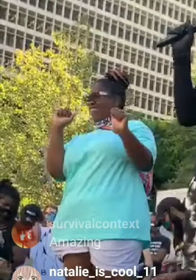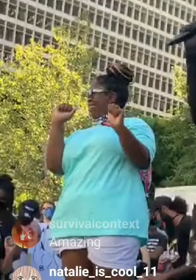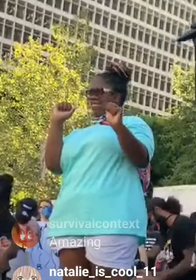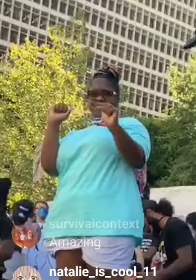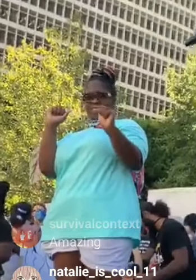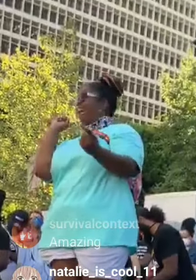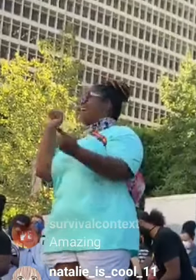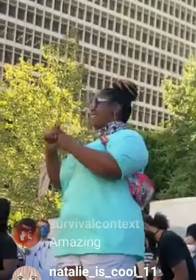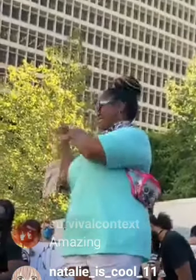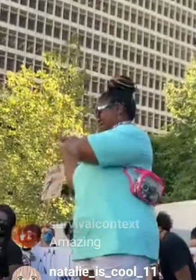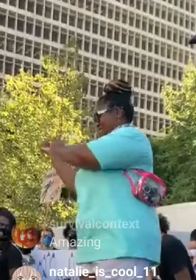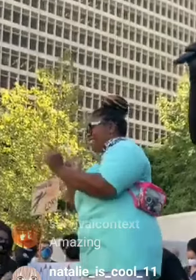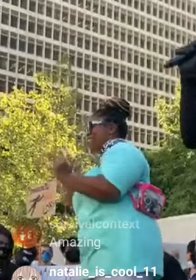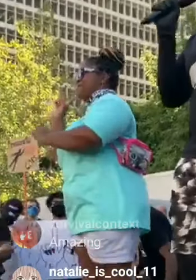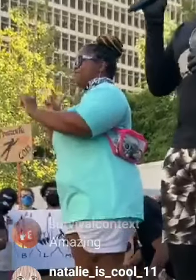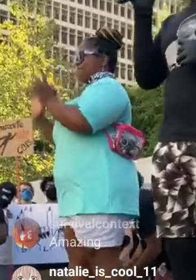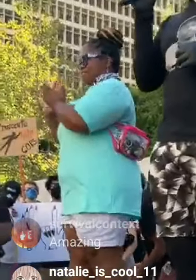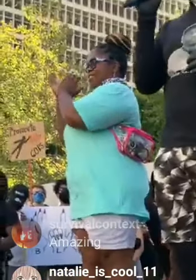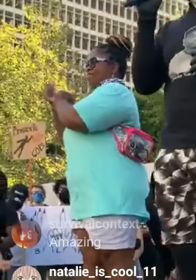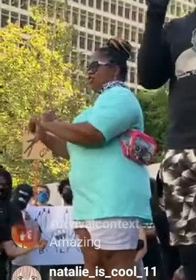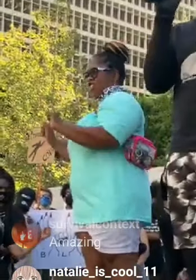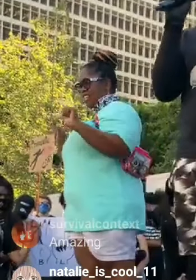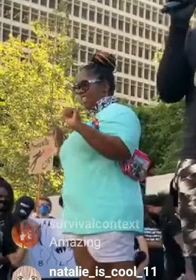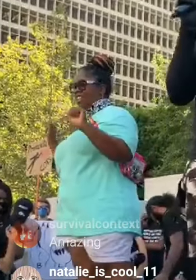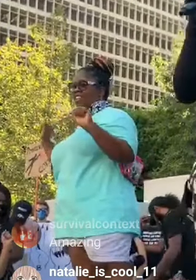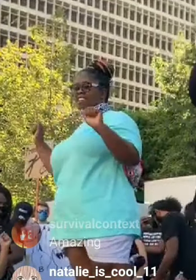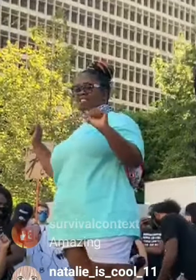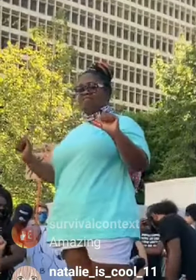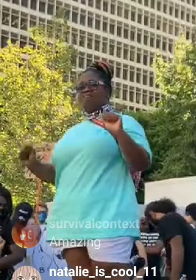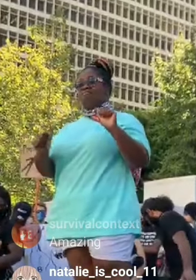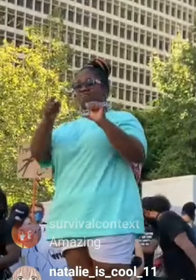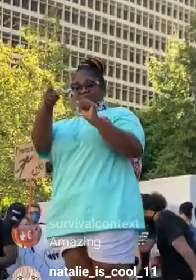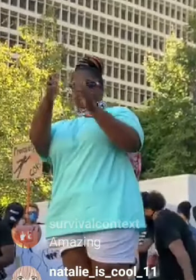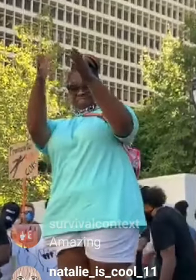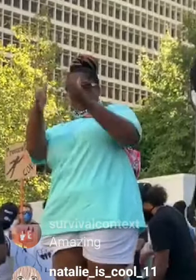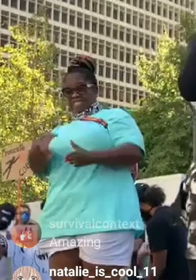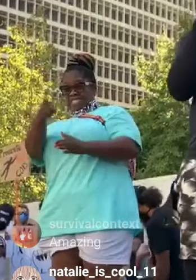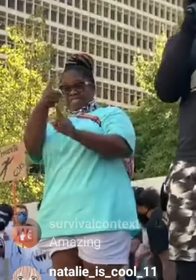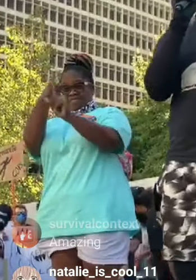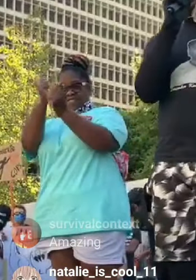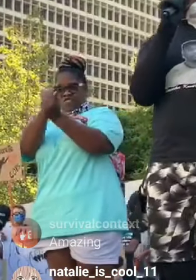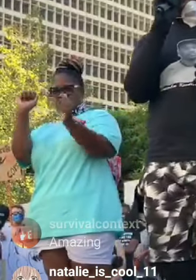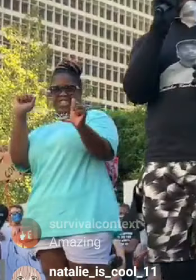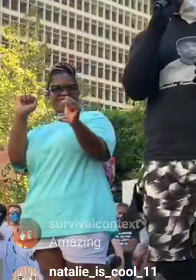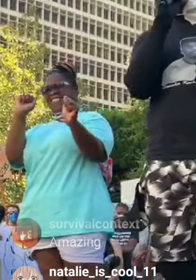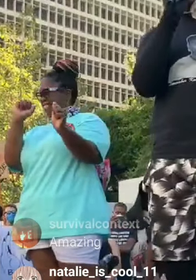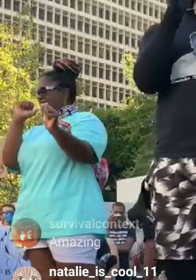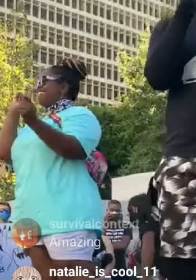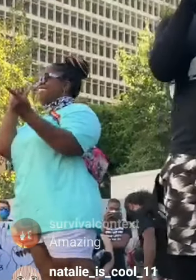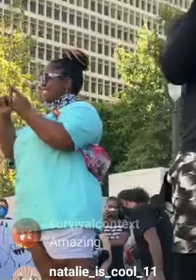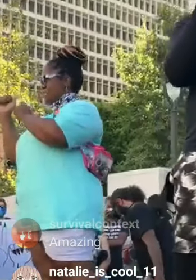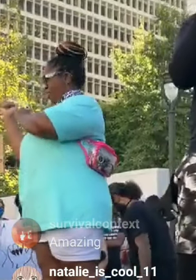free till everybody's free. Ain't nobody free